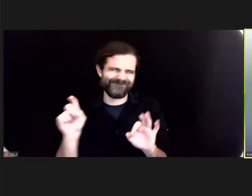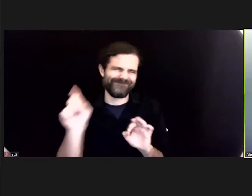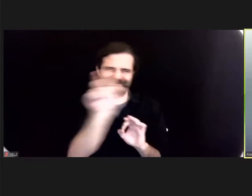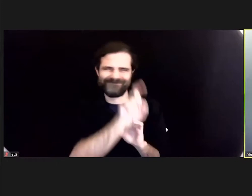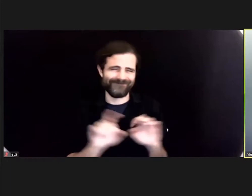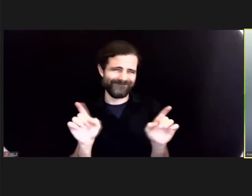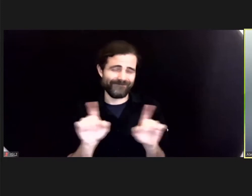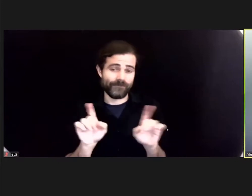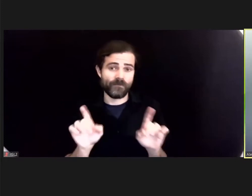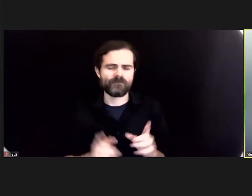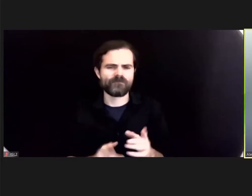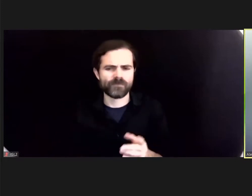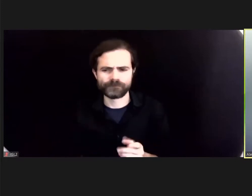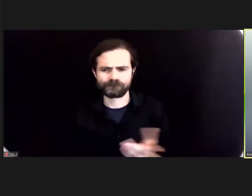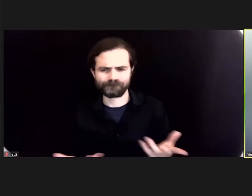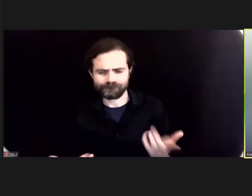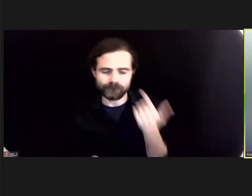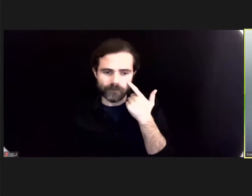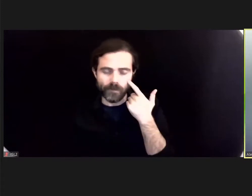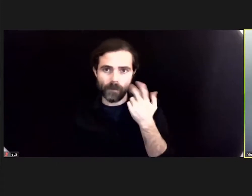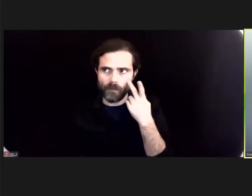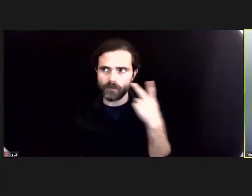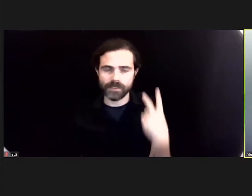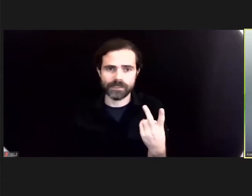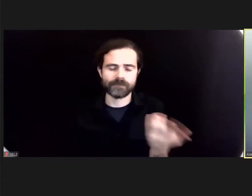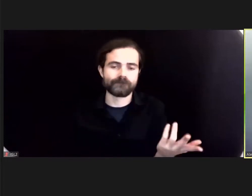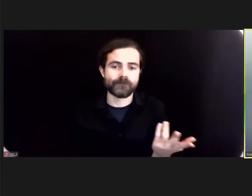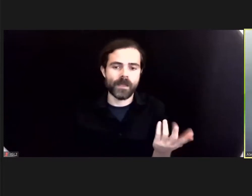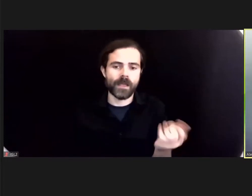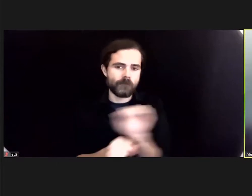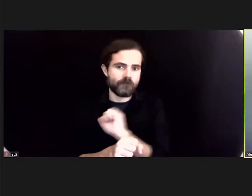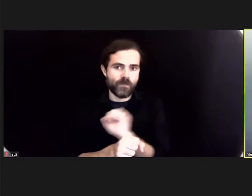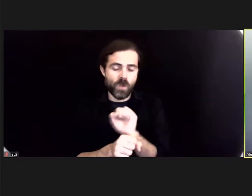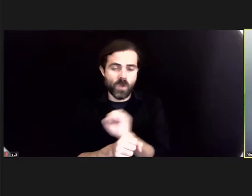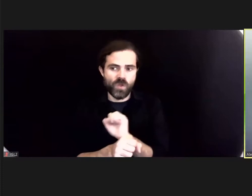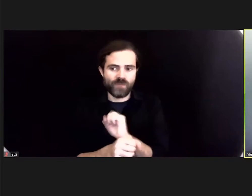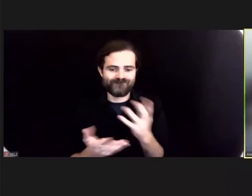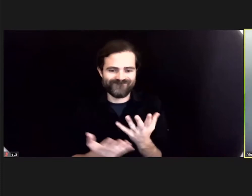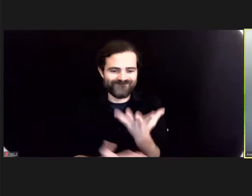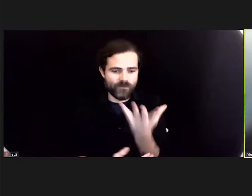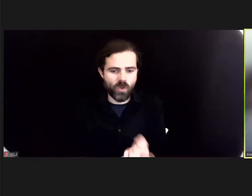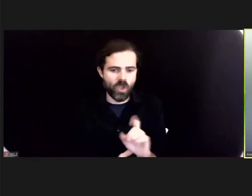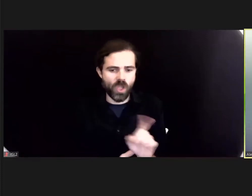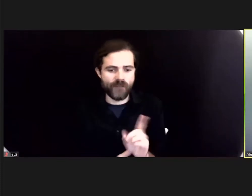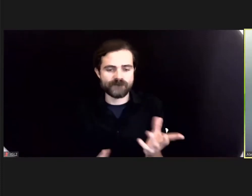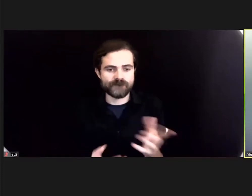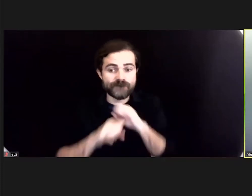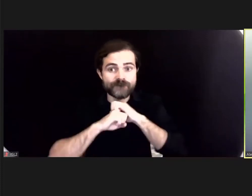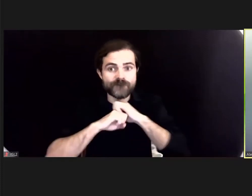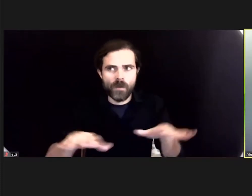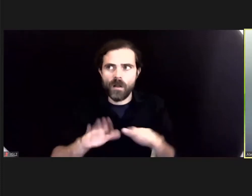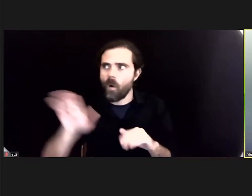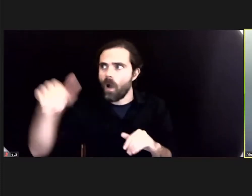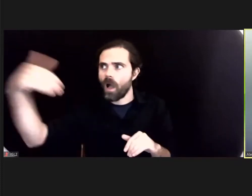information to know what's out there, and what could be the employer and the employee, what's out there and what could be